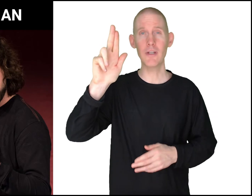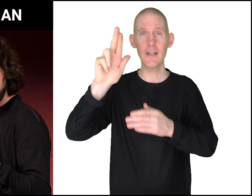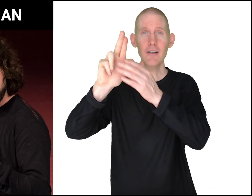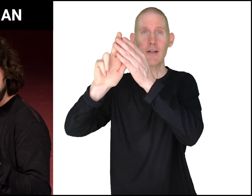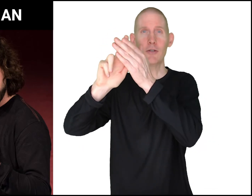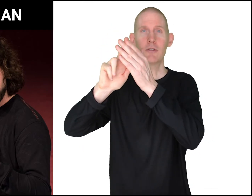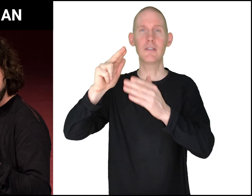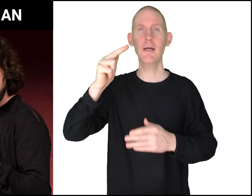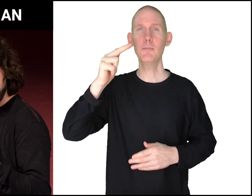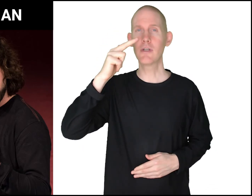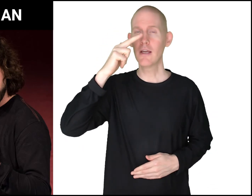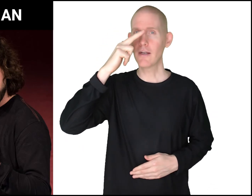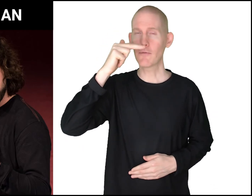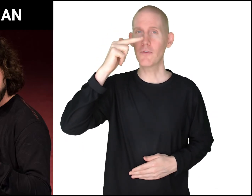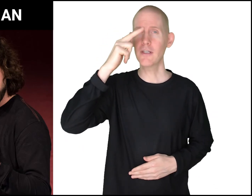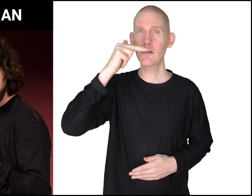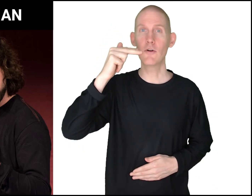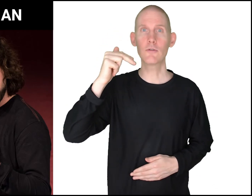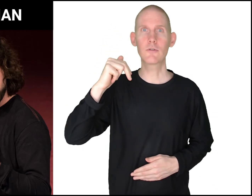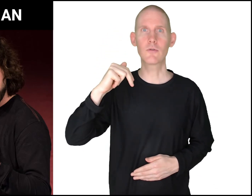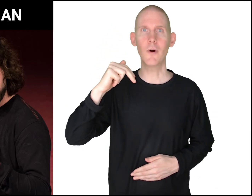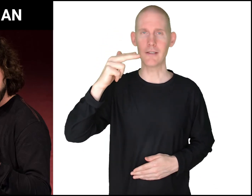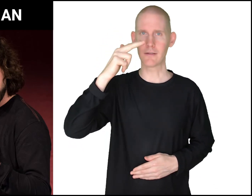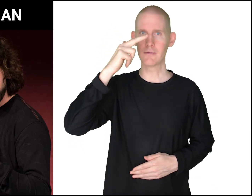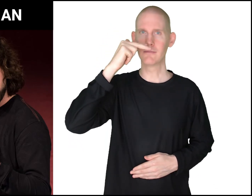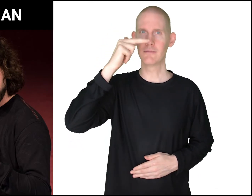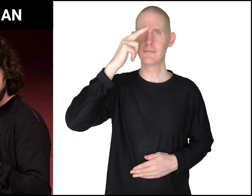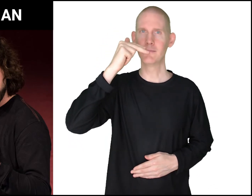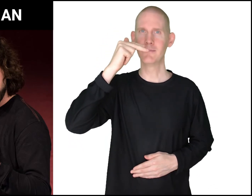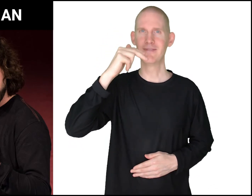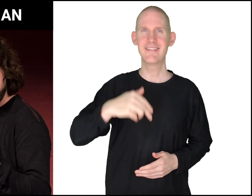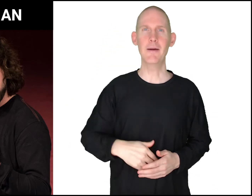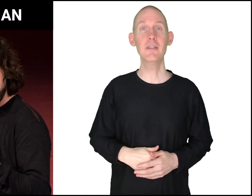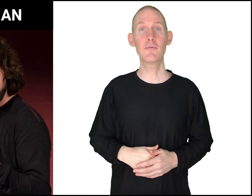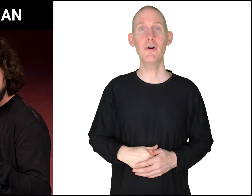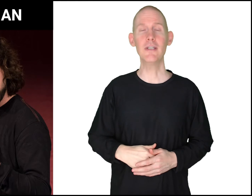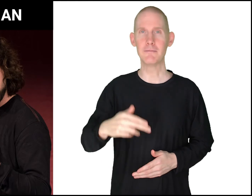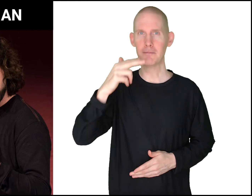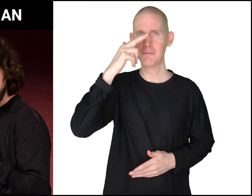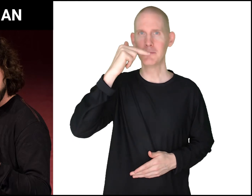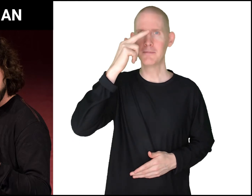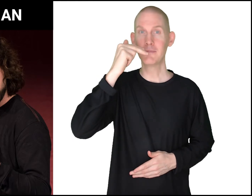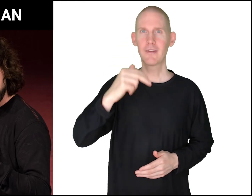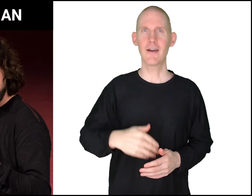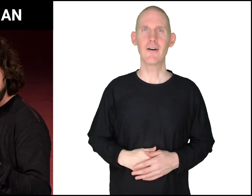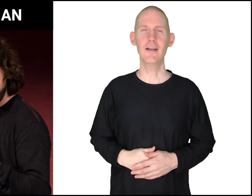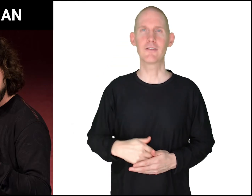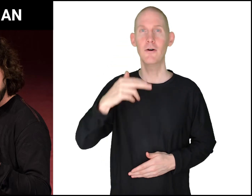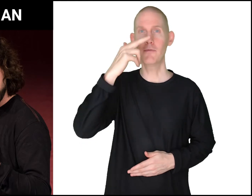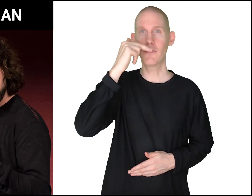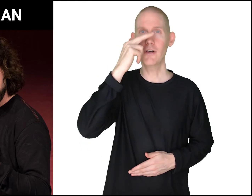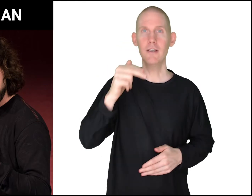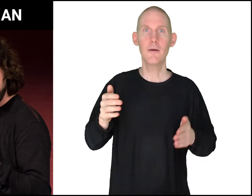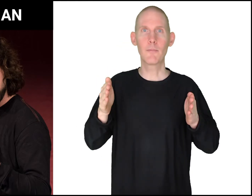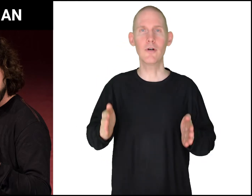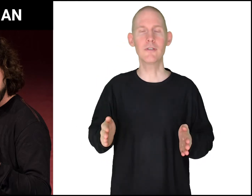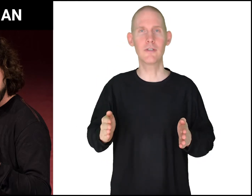here, use the tips. Now flick your nose twice. That means funny. All right, so funny person, in